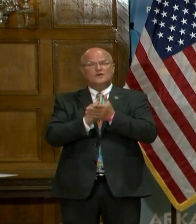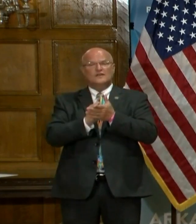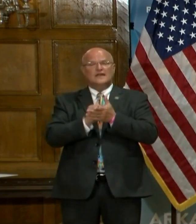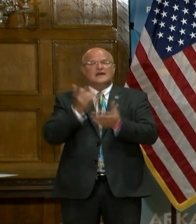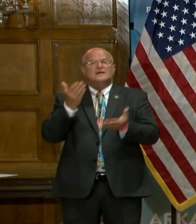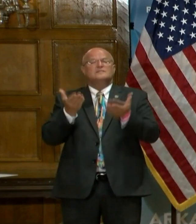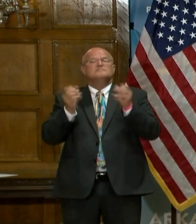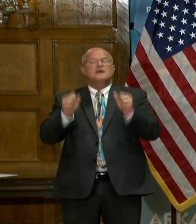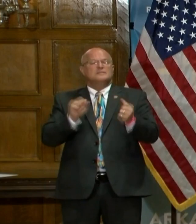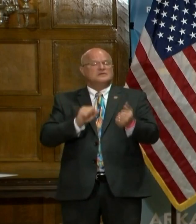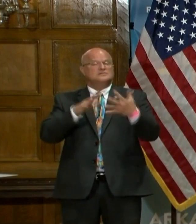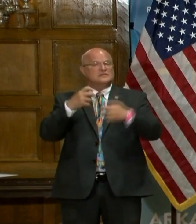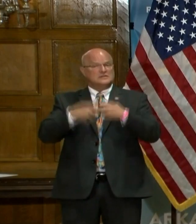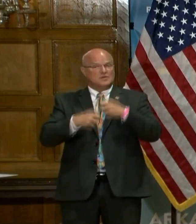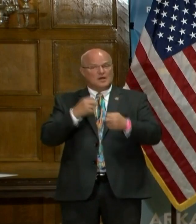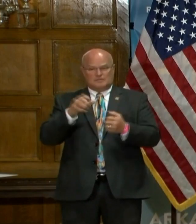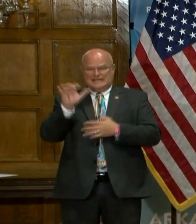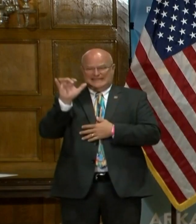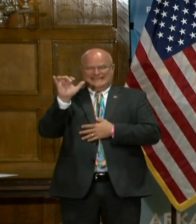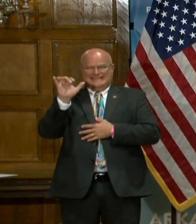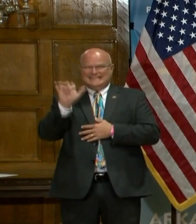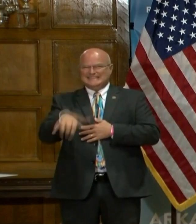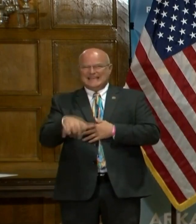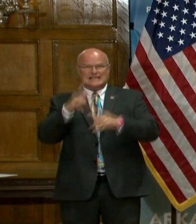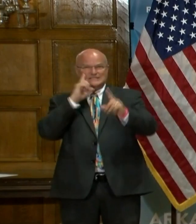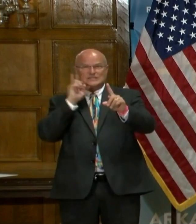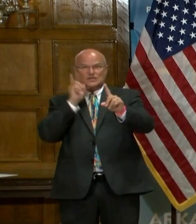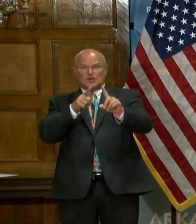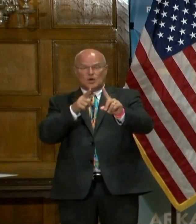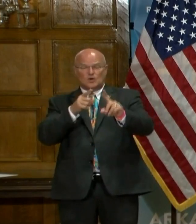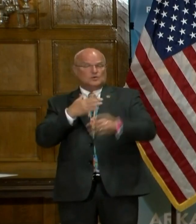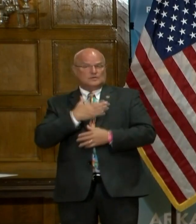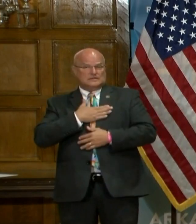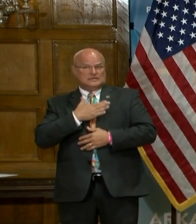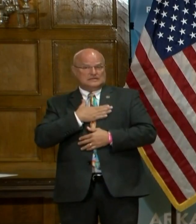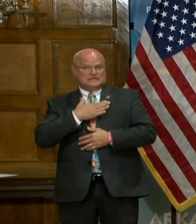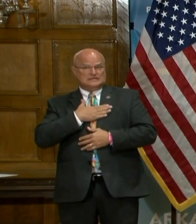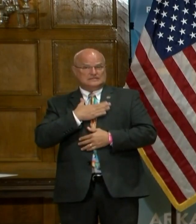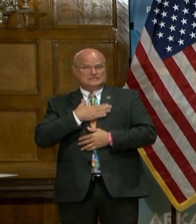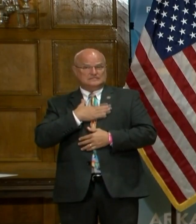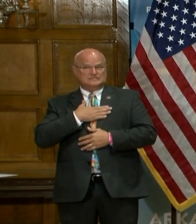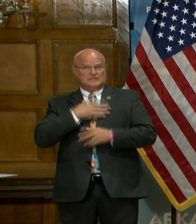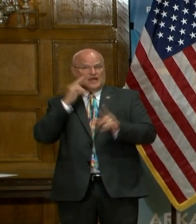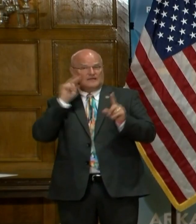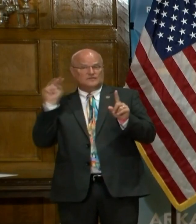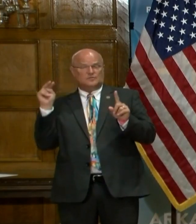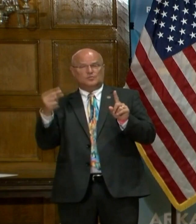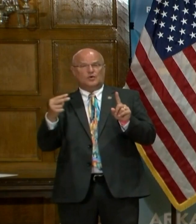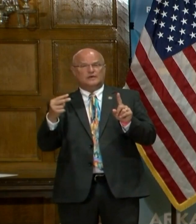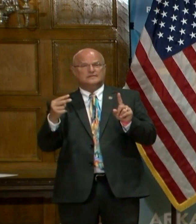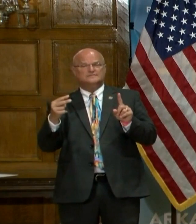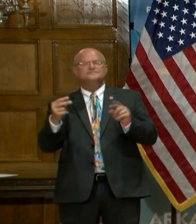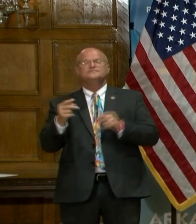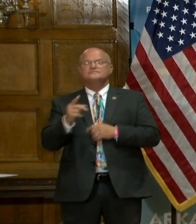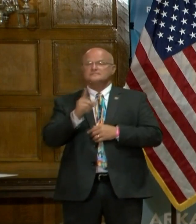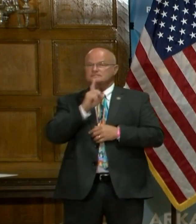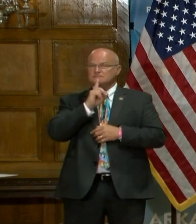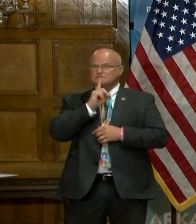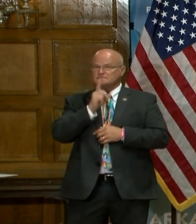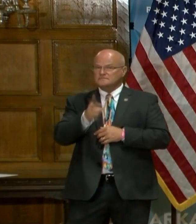that might be able to address the problem, because that's the goal in my viewpoint, is to make